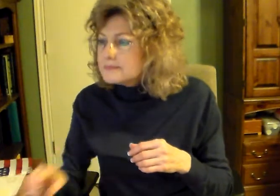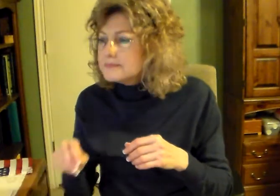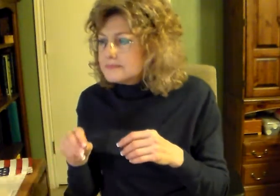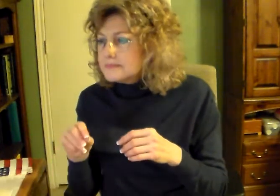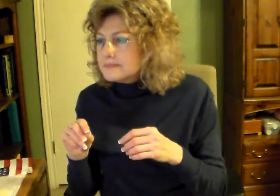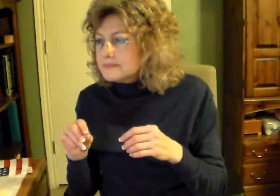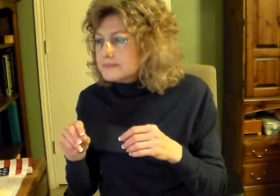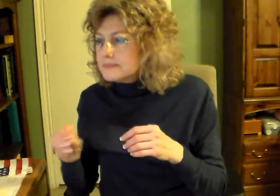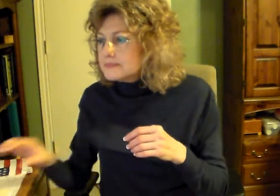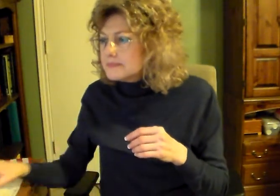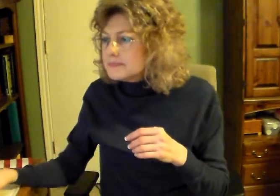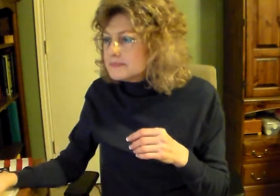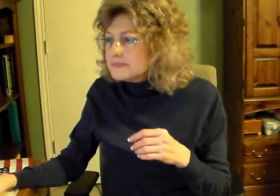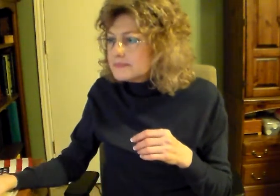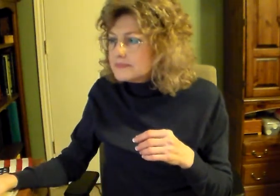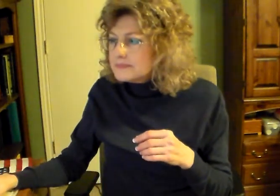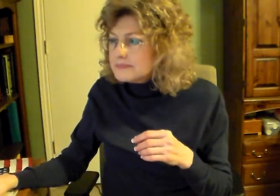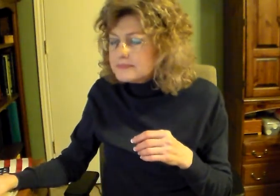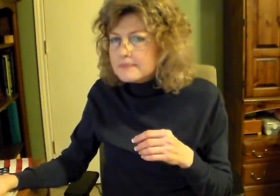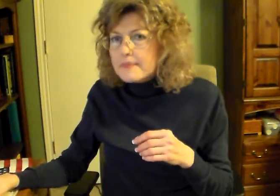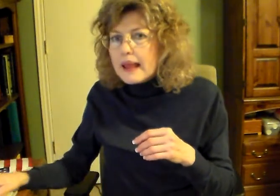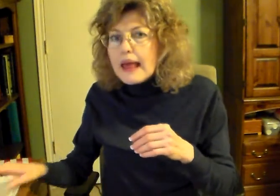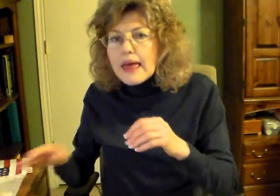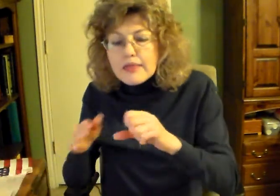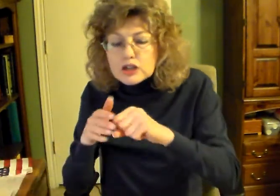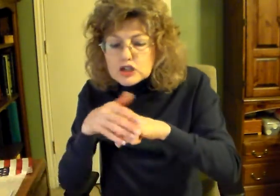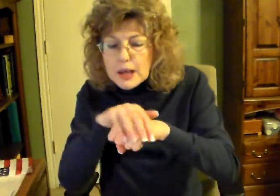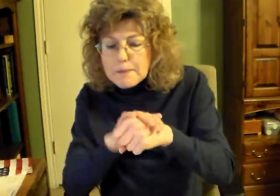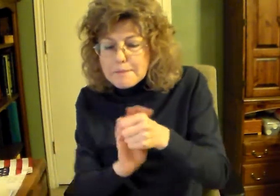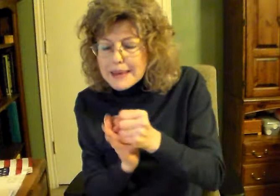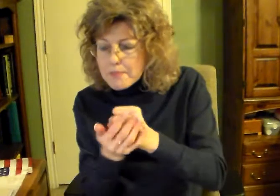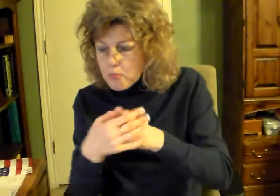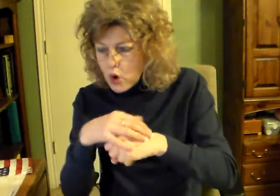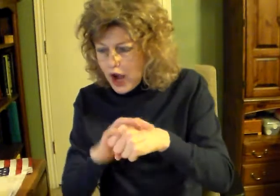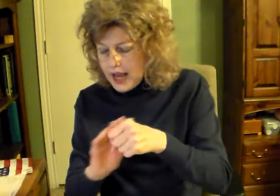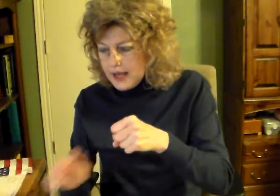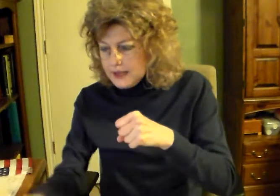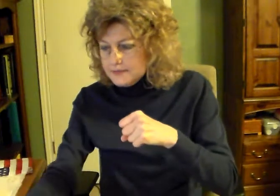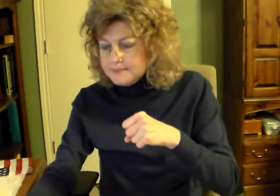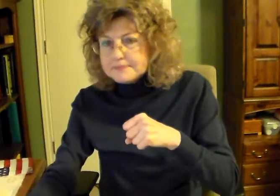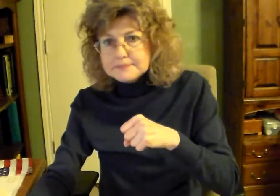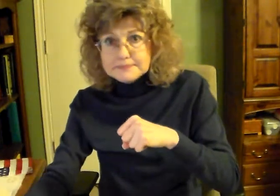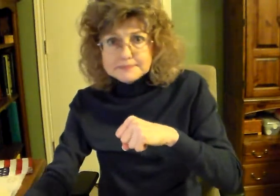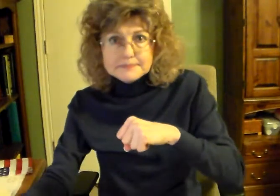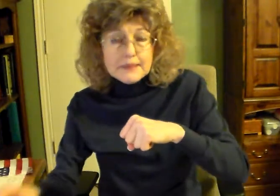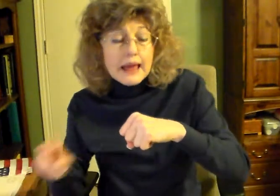Surrounding the nucleus is a thin membrane called the nuclear envelope. The nuclear envelope is covered with